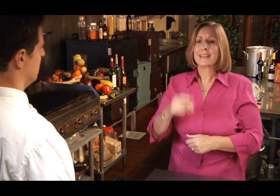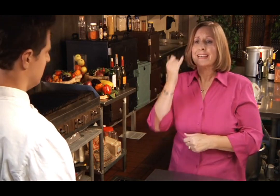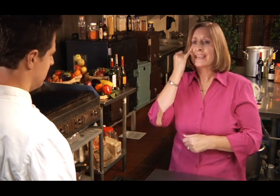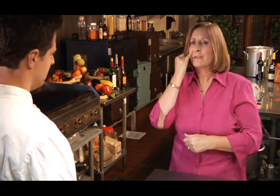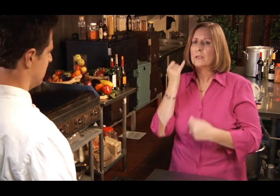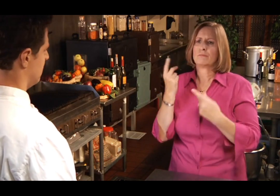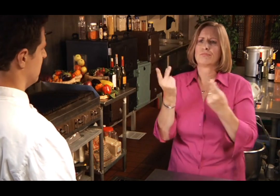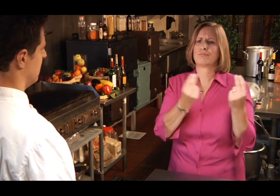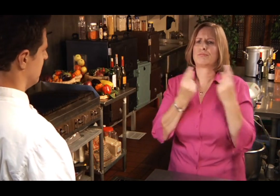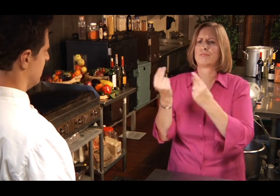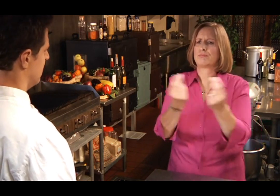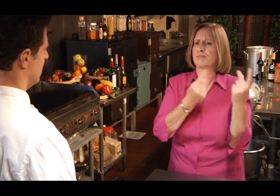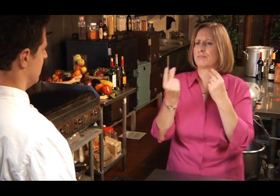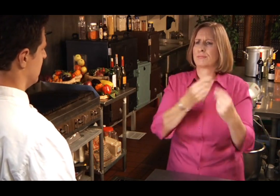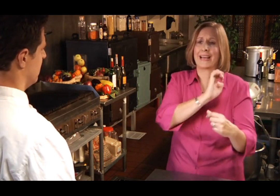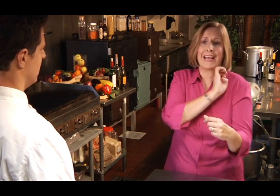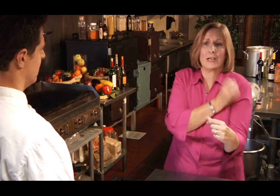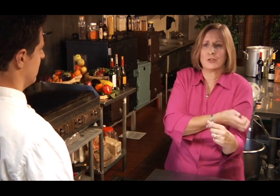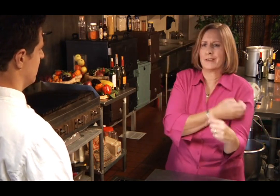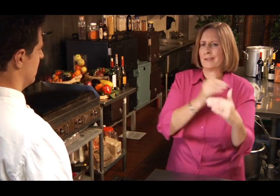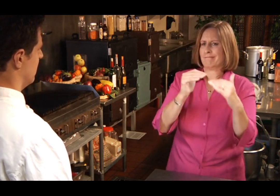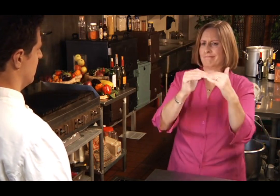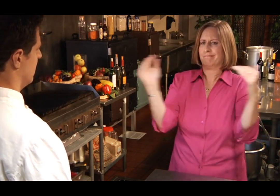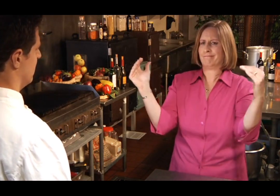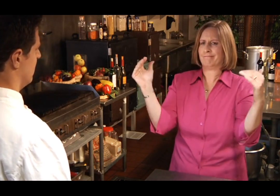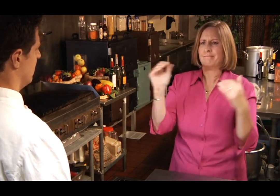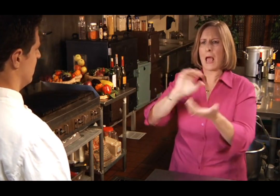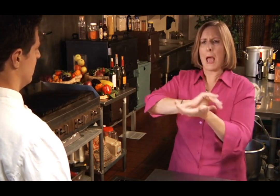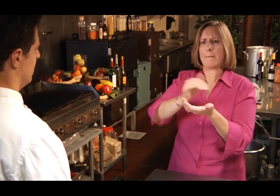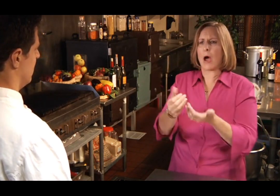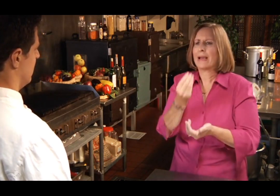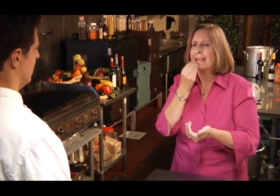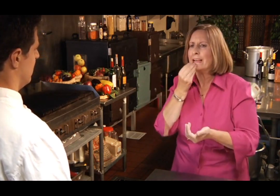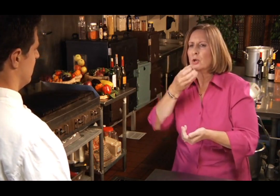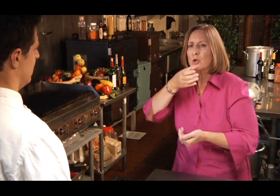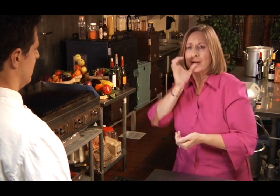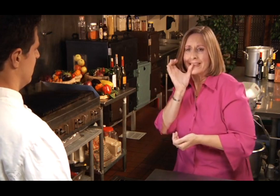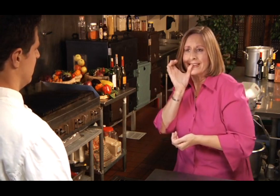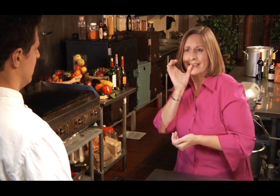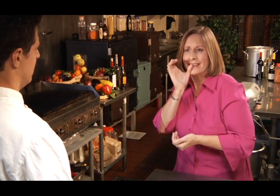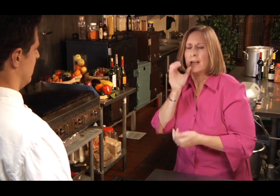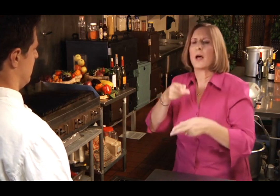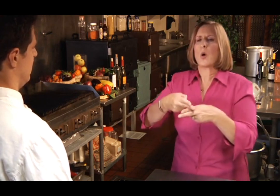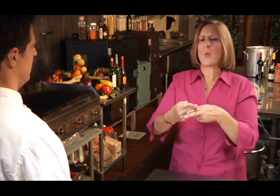If we use exactly the same amount of energy we take in, our weight will stay the same.